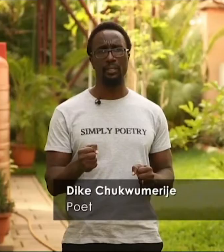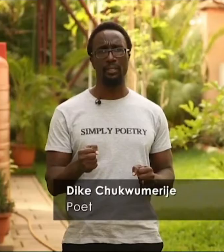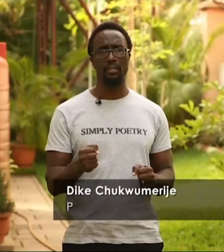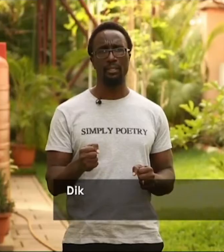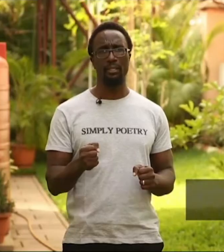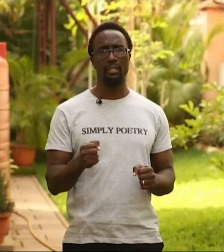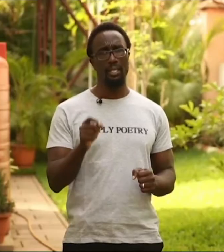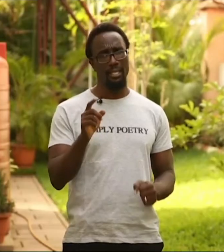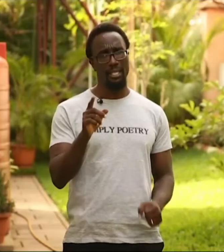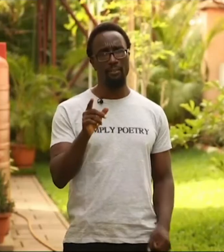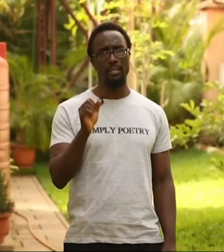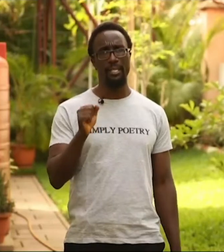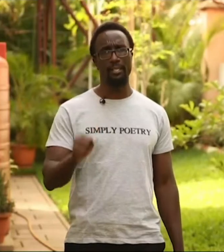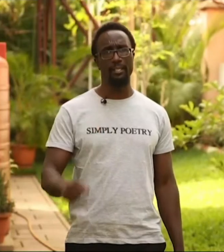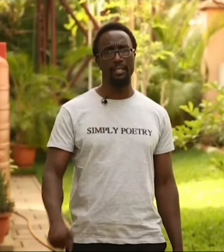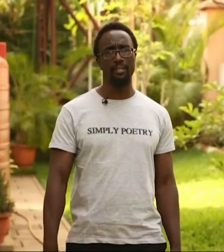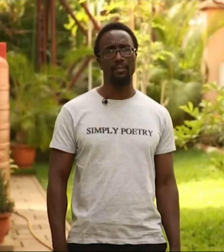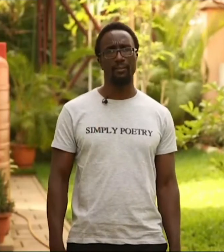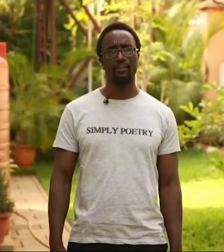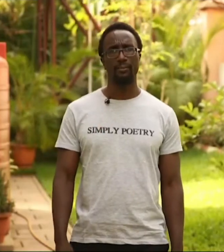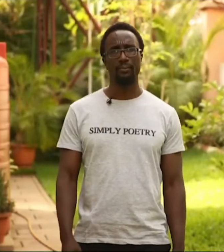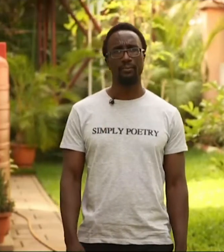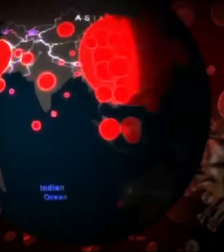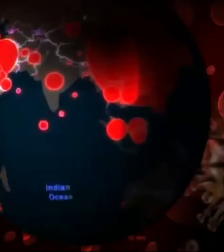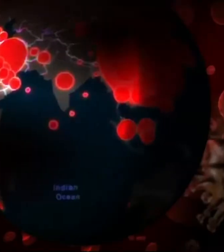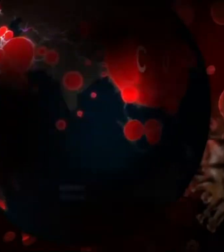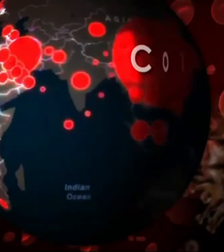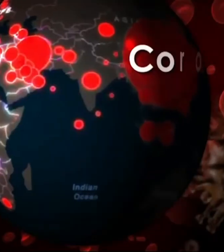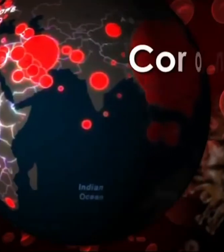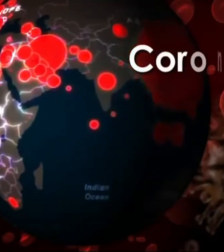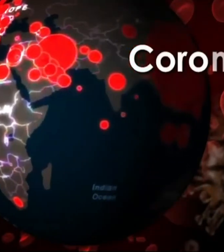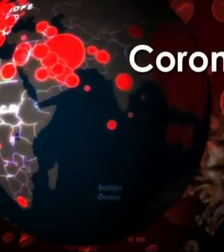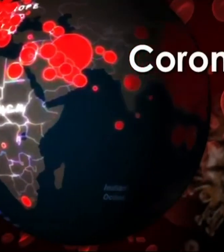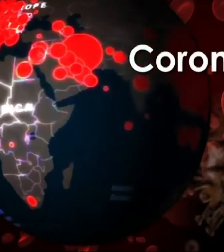sound, let everybody answer.